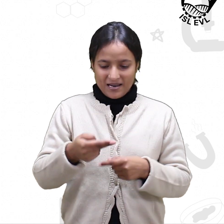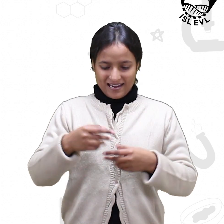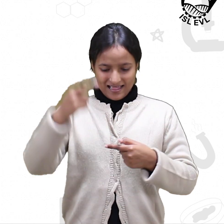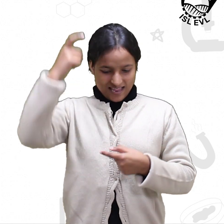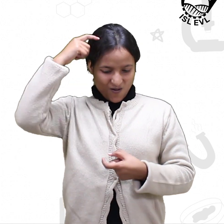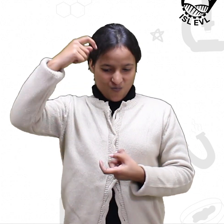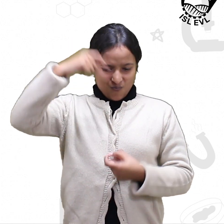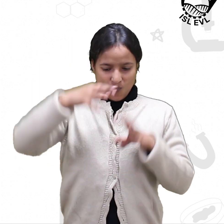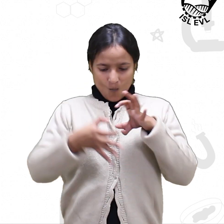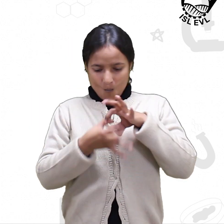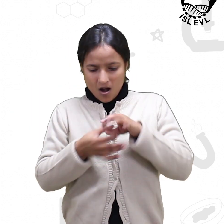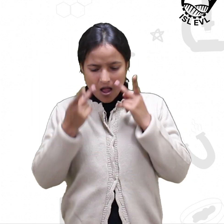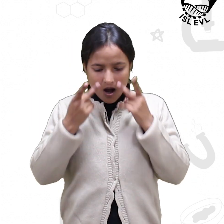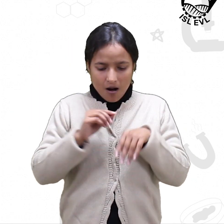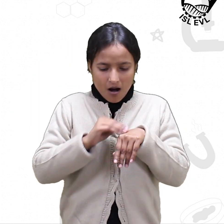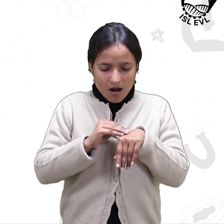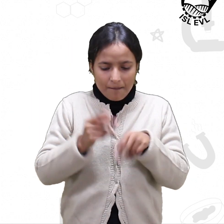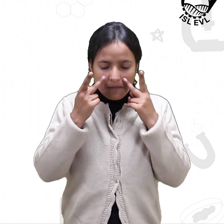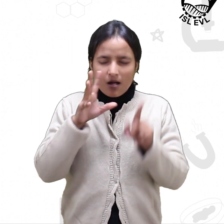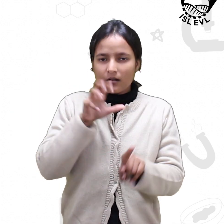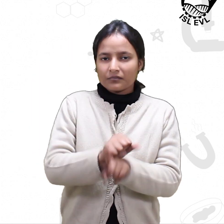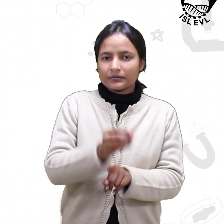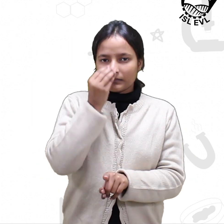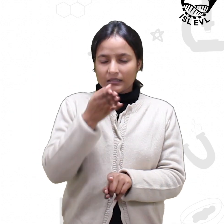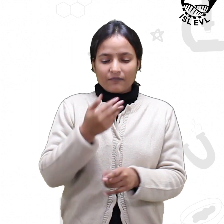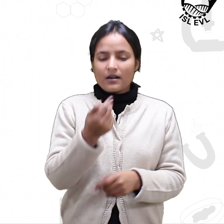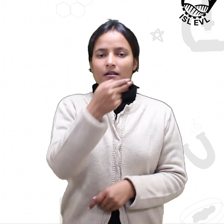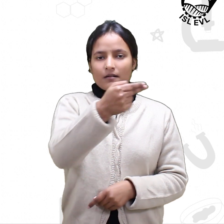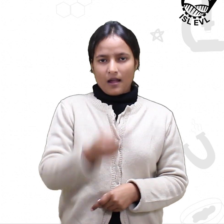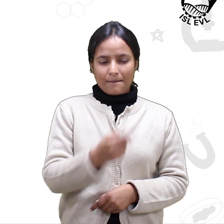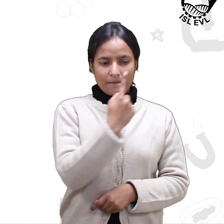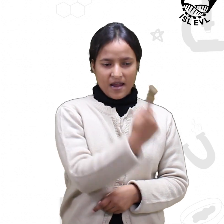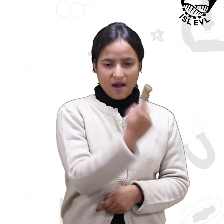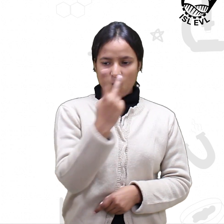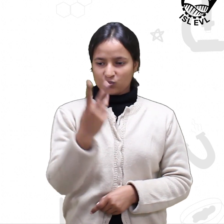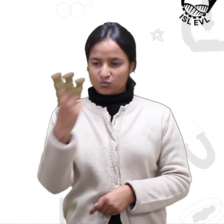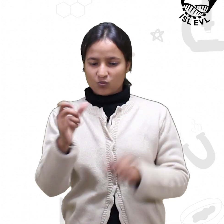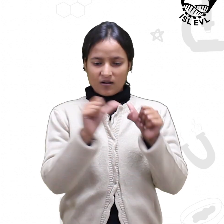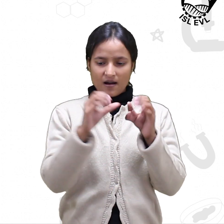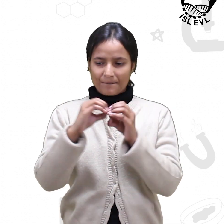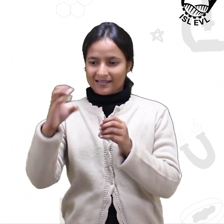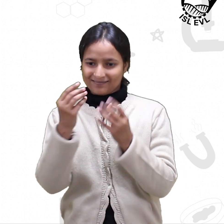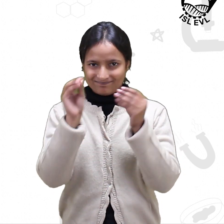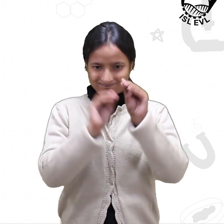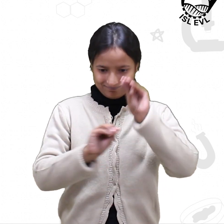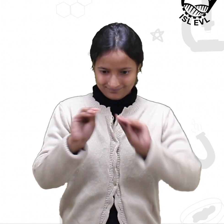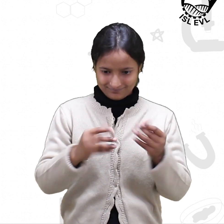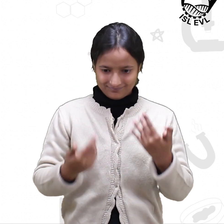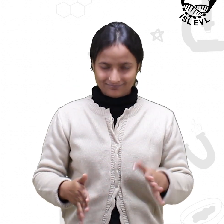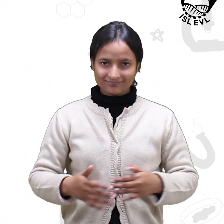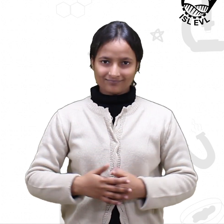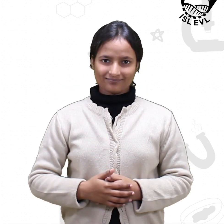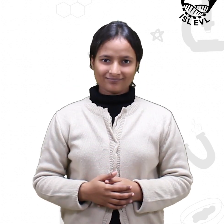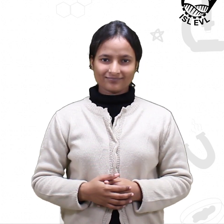muscle band number 1, 2, 3, 4, and motor neuron A, B, C, D, and how it's supposed to innervate. So you can go exactly